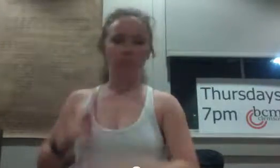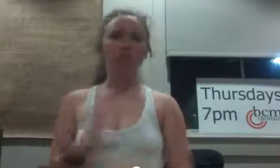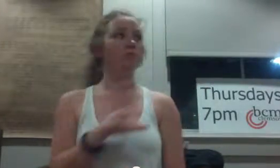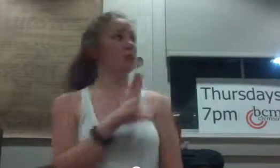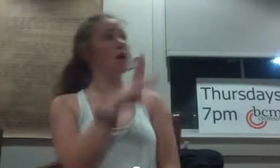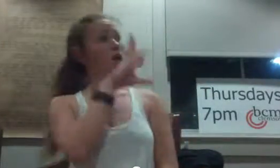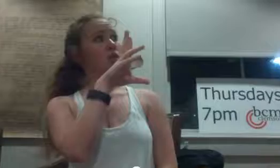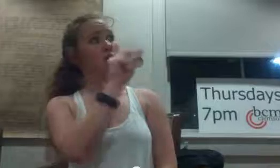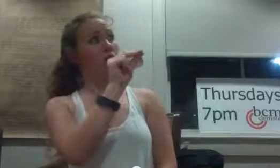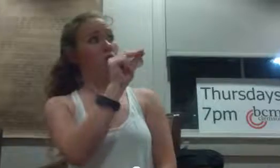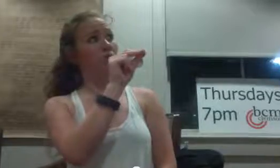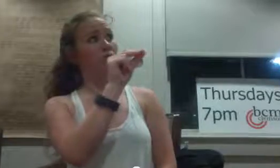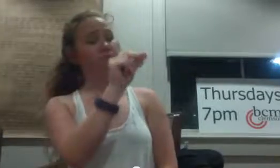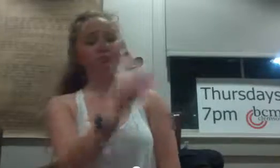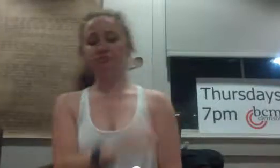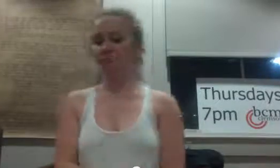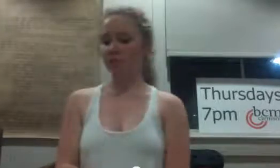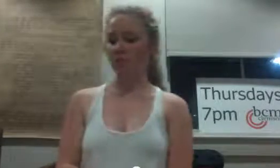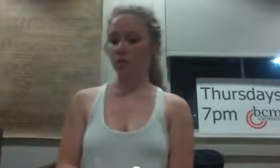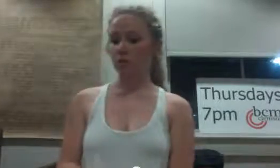person, but she told him no.